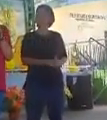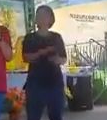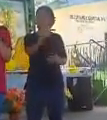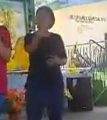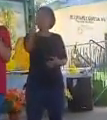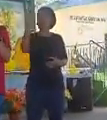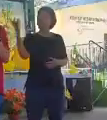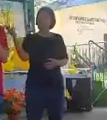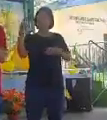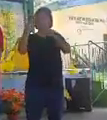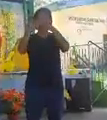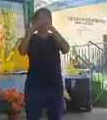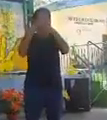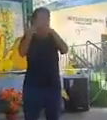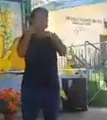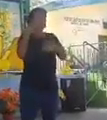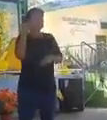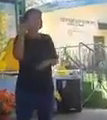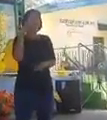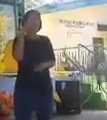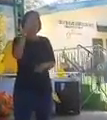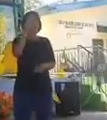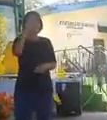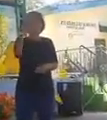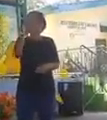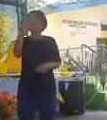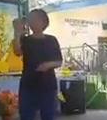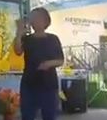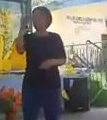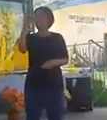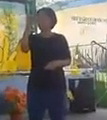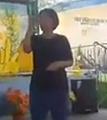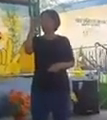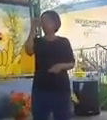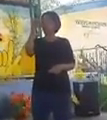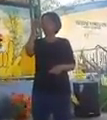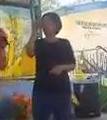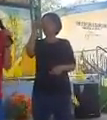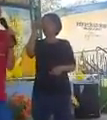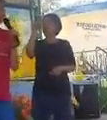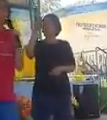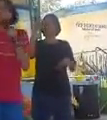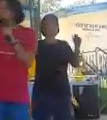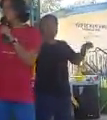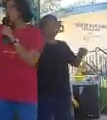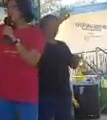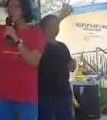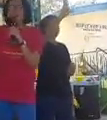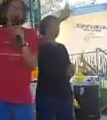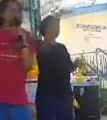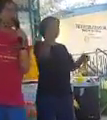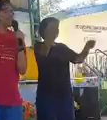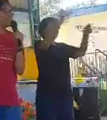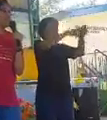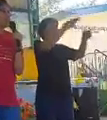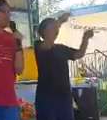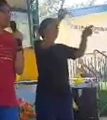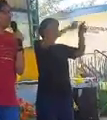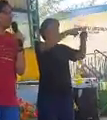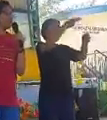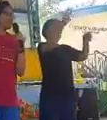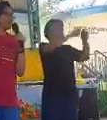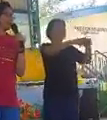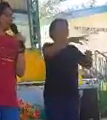My name is Riza Ilocani. You can add me on my Facebook. My